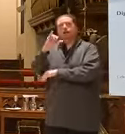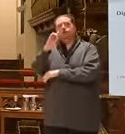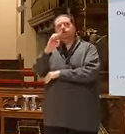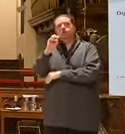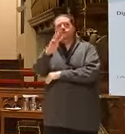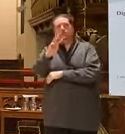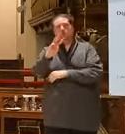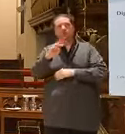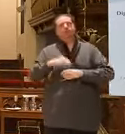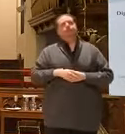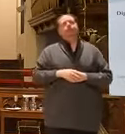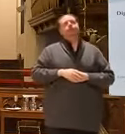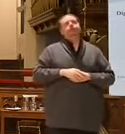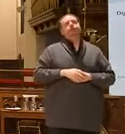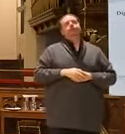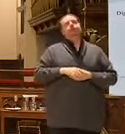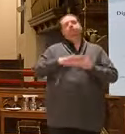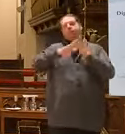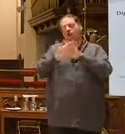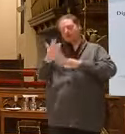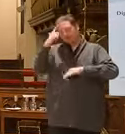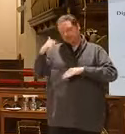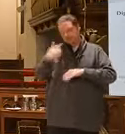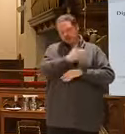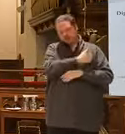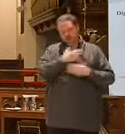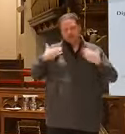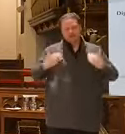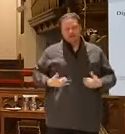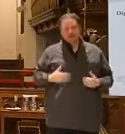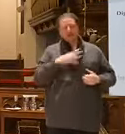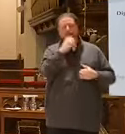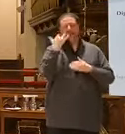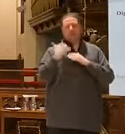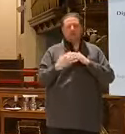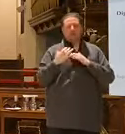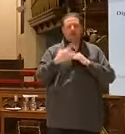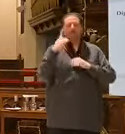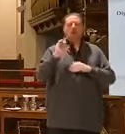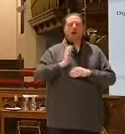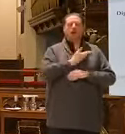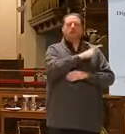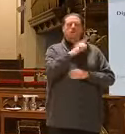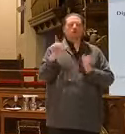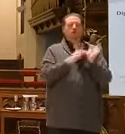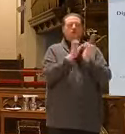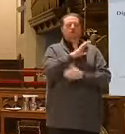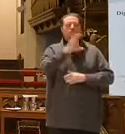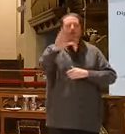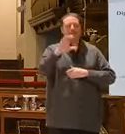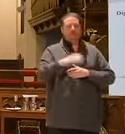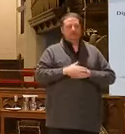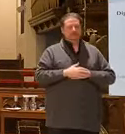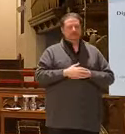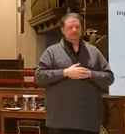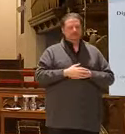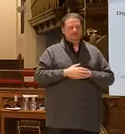dewfall, so that they may become for us the body and blood of our Lord Jesus Christ.